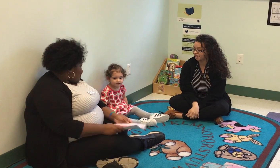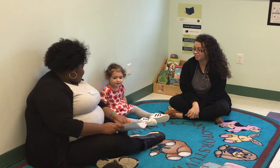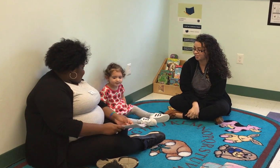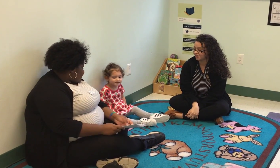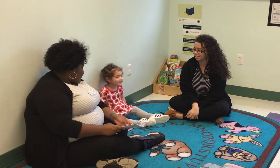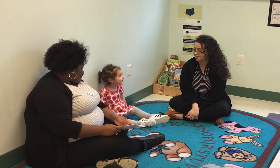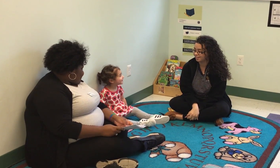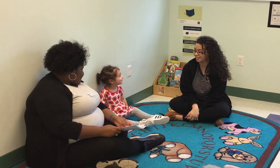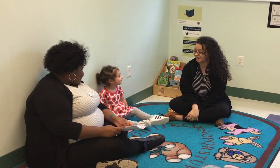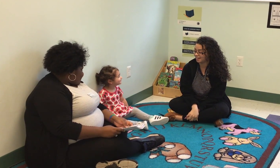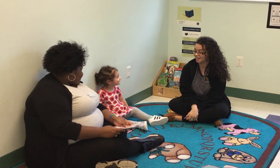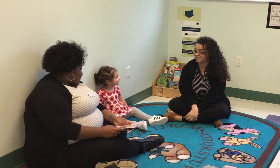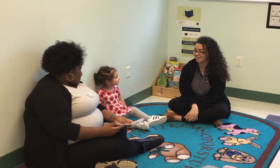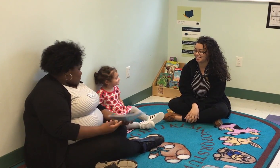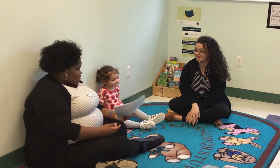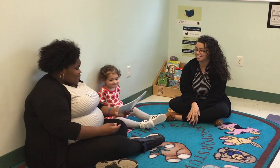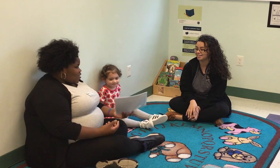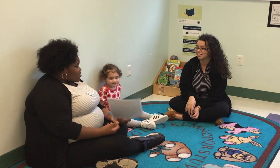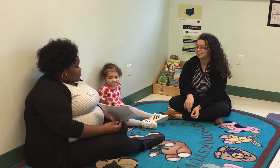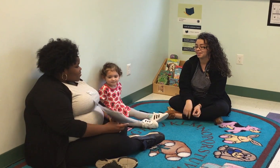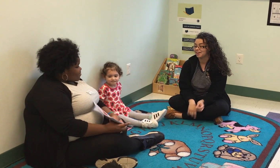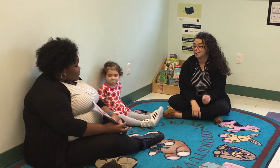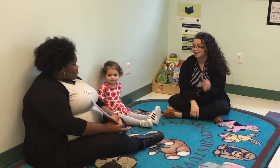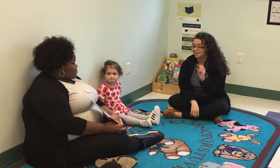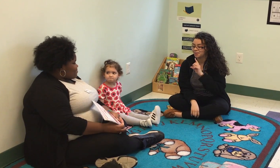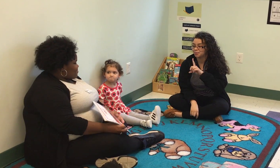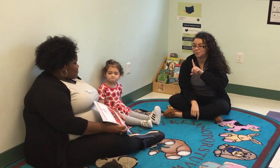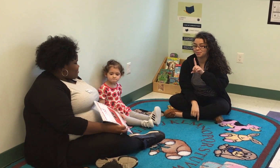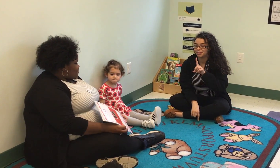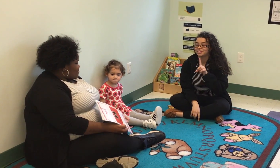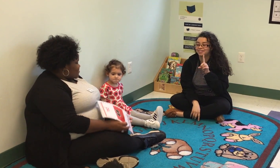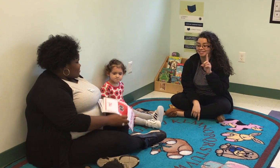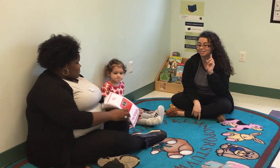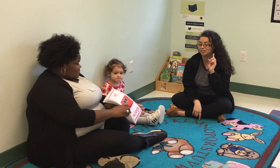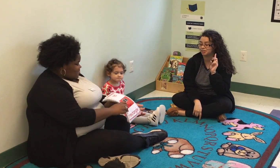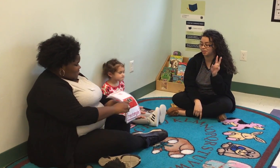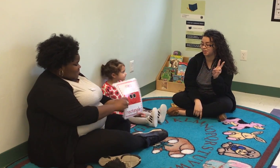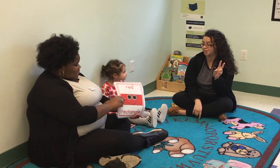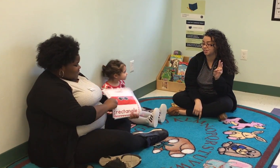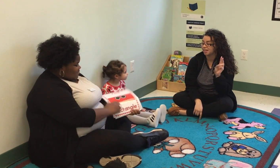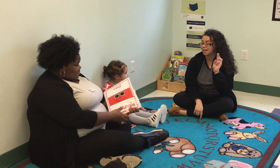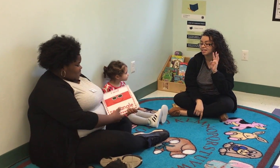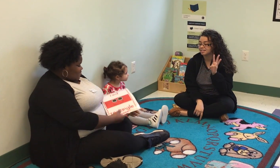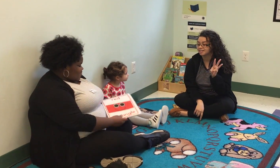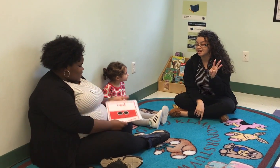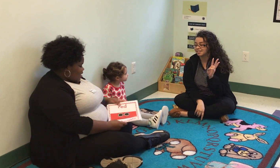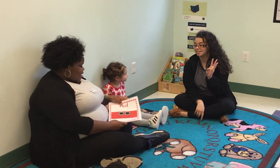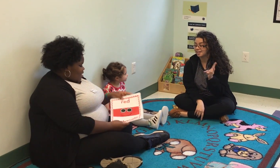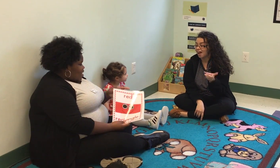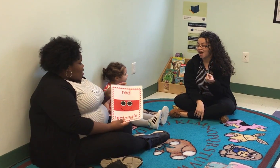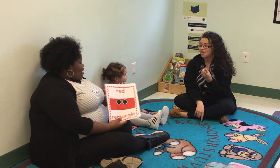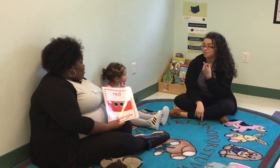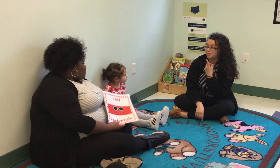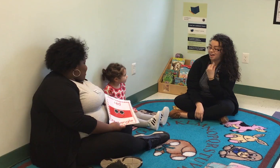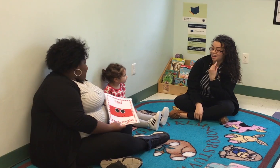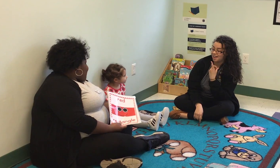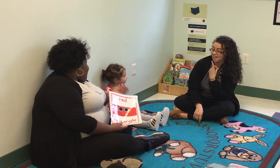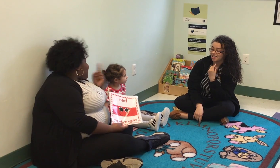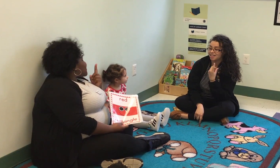Spanish? Yeah. All right, ready? Uno, dos, tres. Red